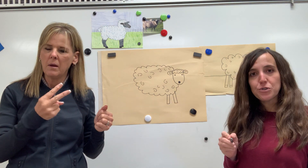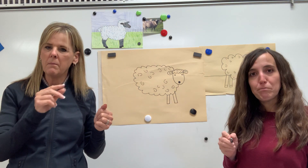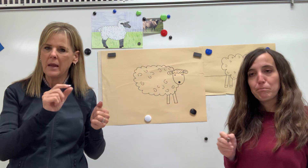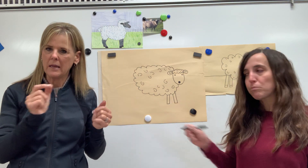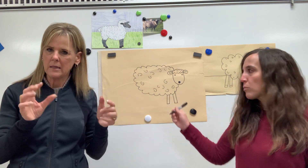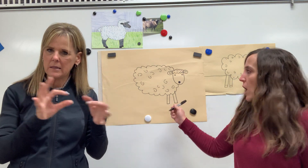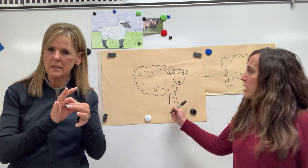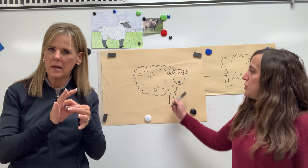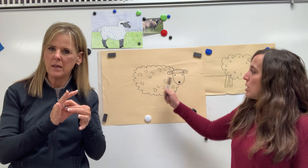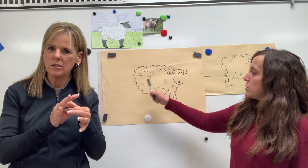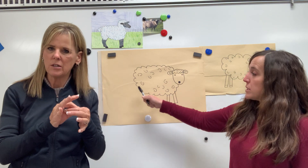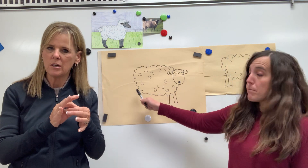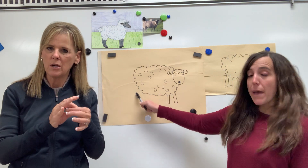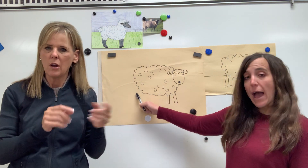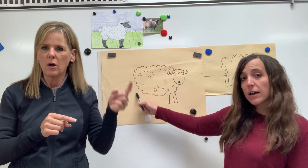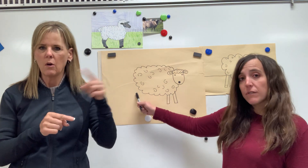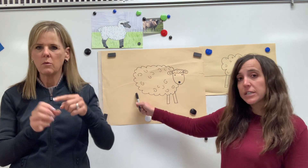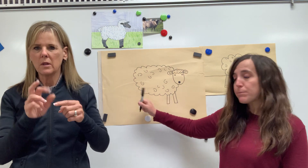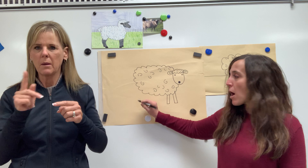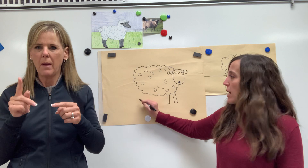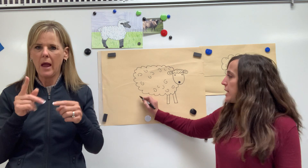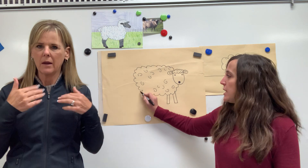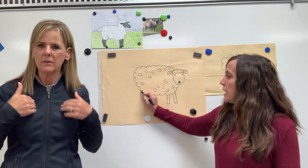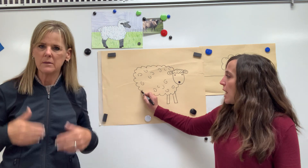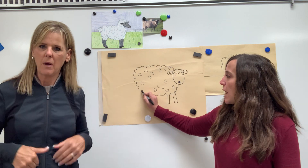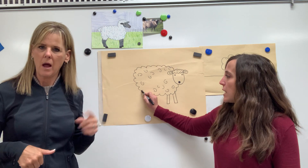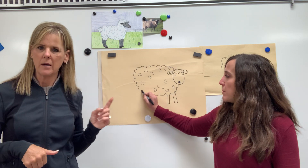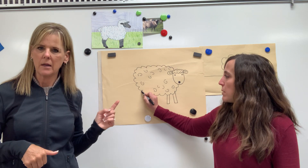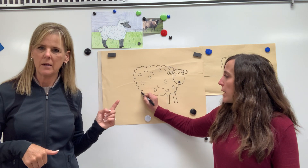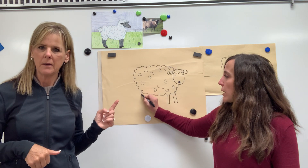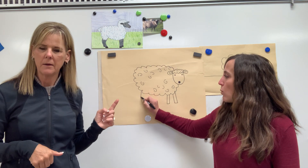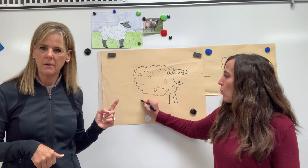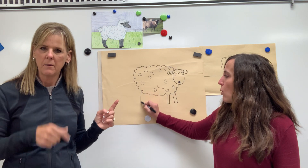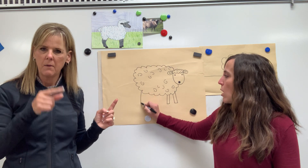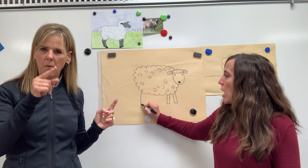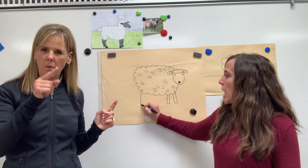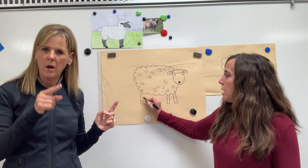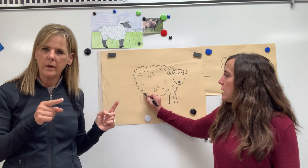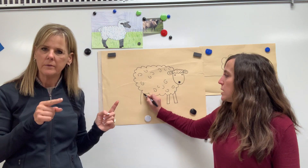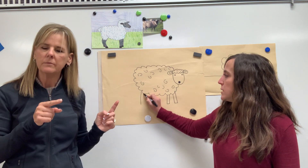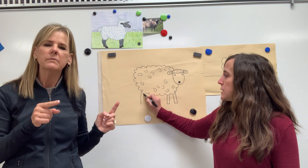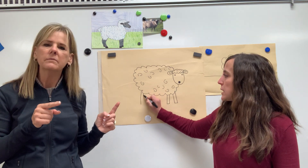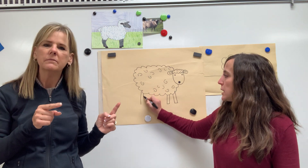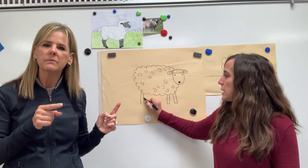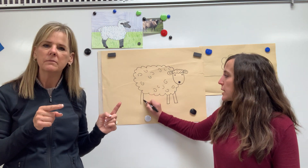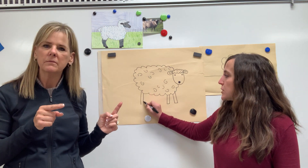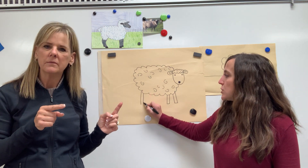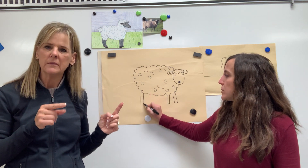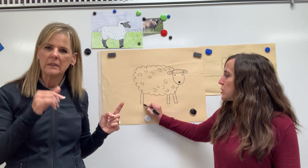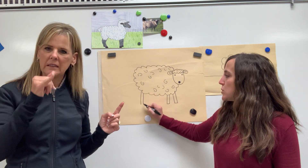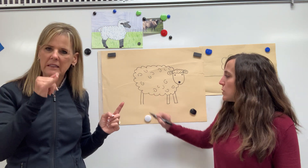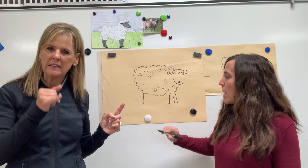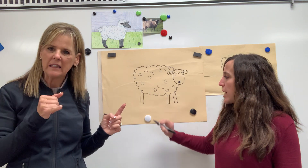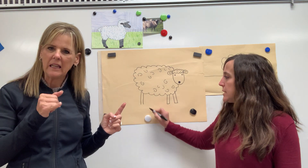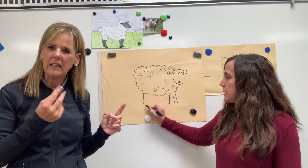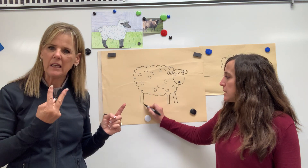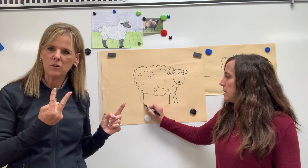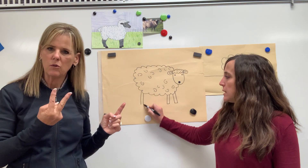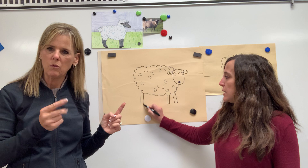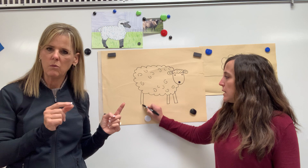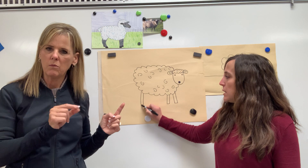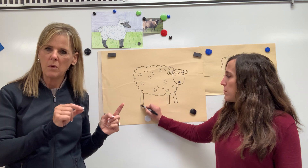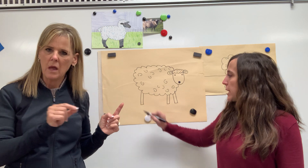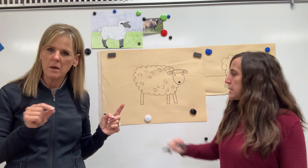it touch. Jump to the back of his body and I'm going to make one skinny next to it, two